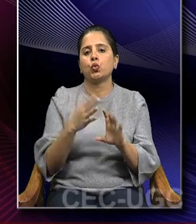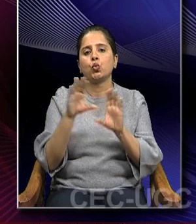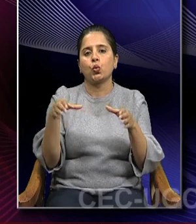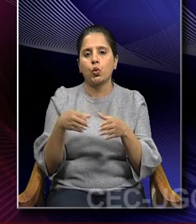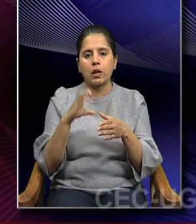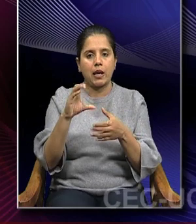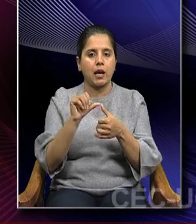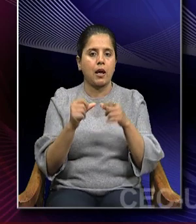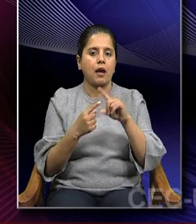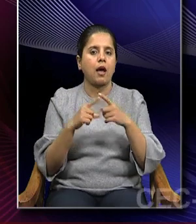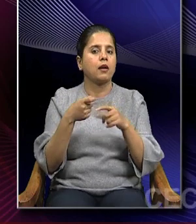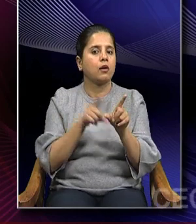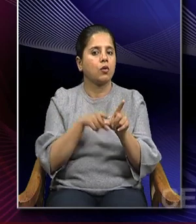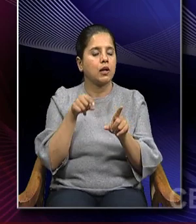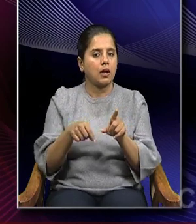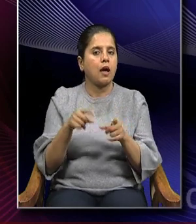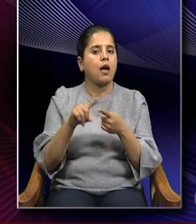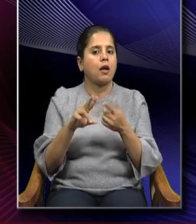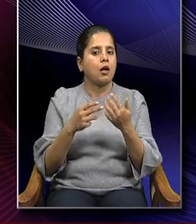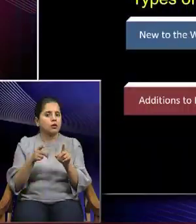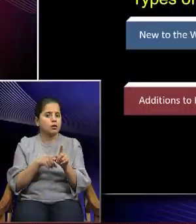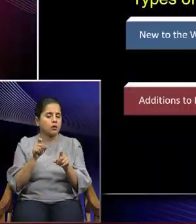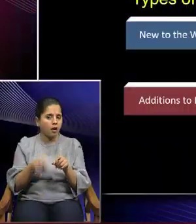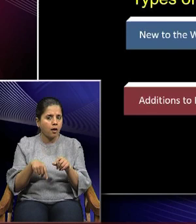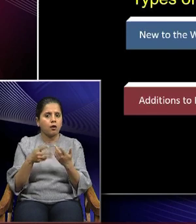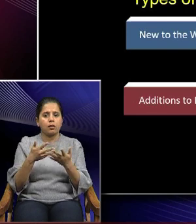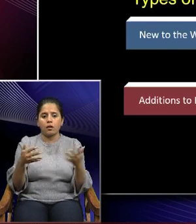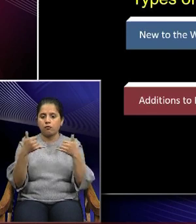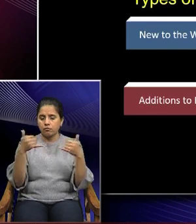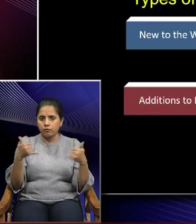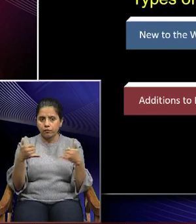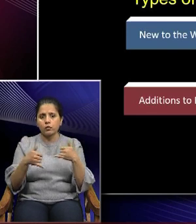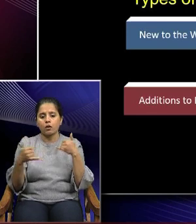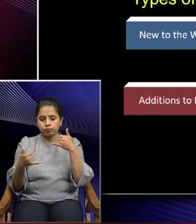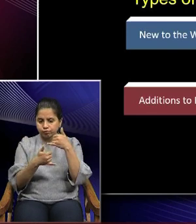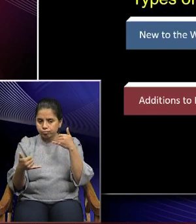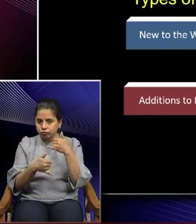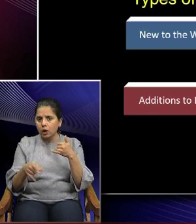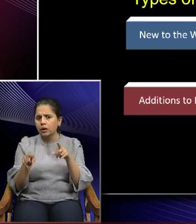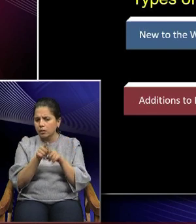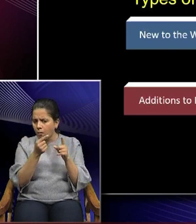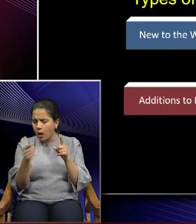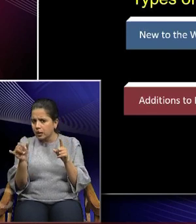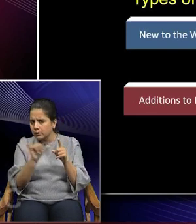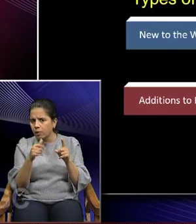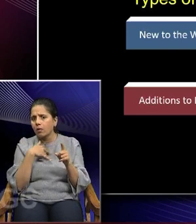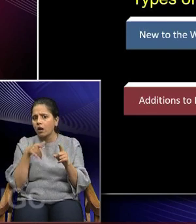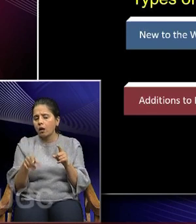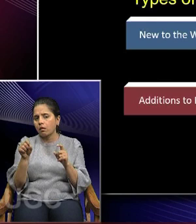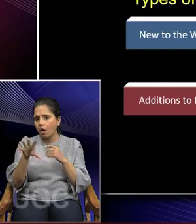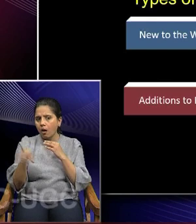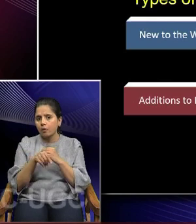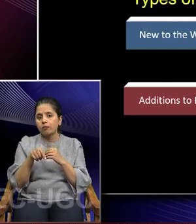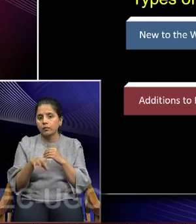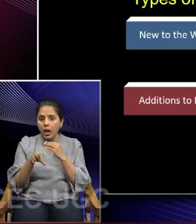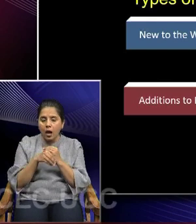entries. There can be some addition to product lines that you are offering different variants of the same product. So, that can also be additions